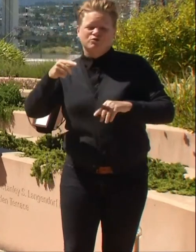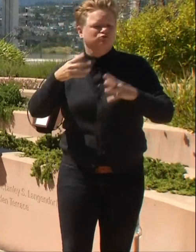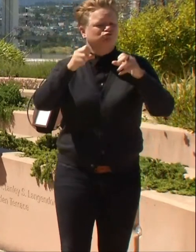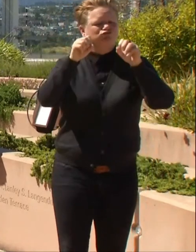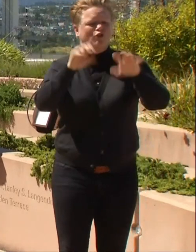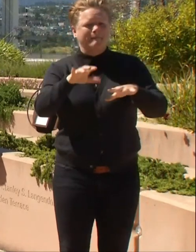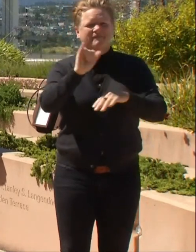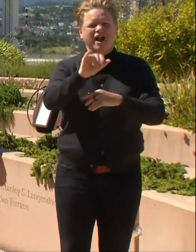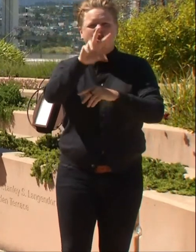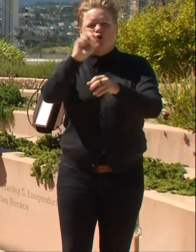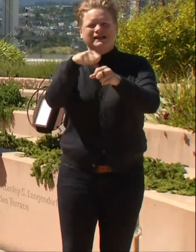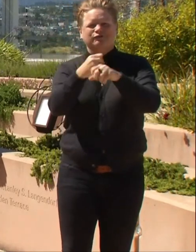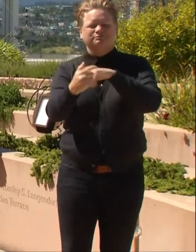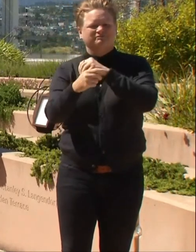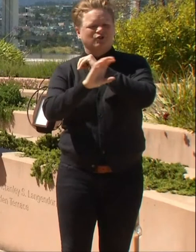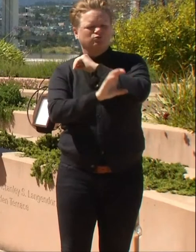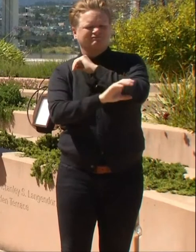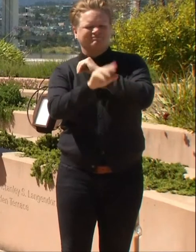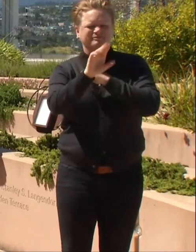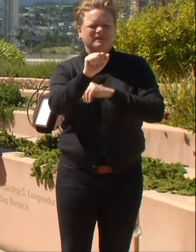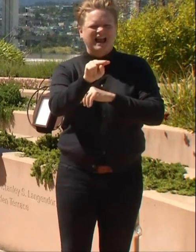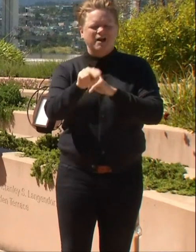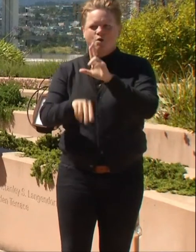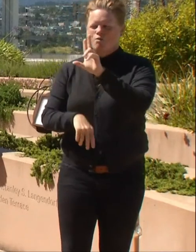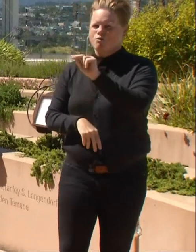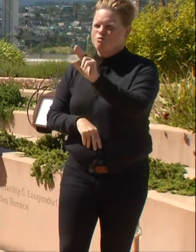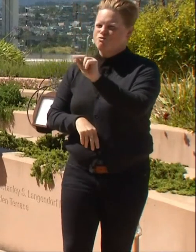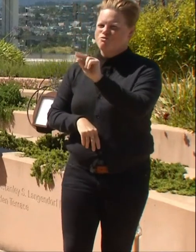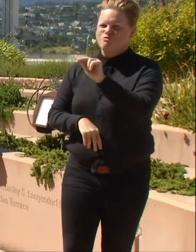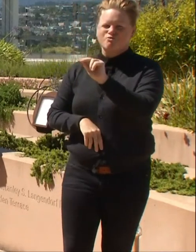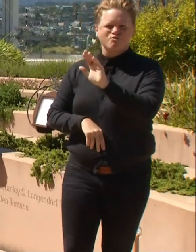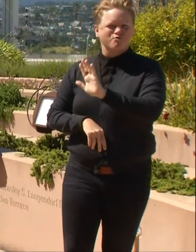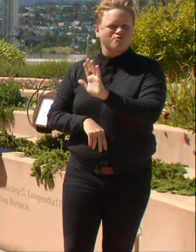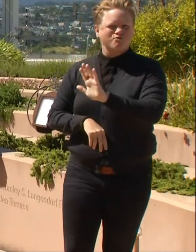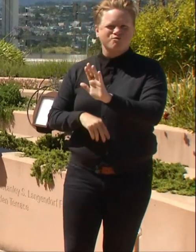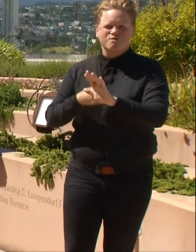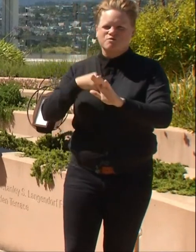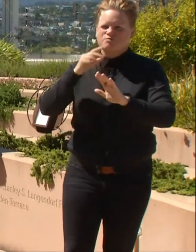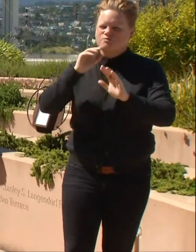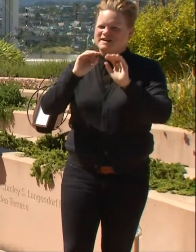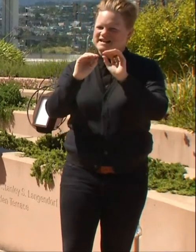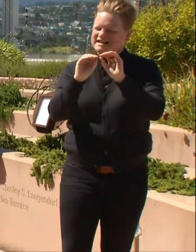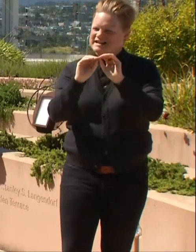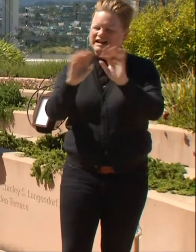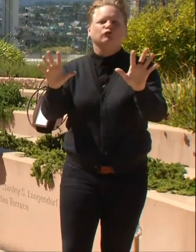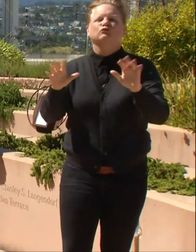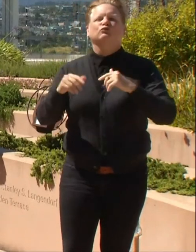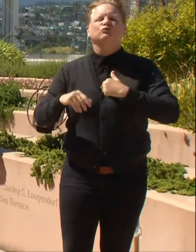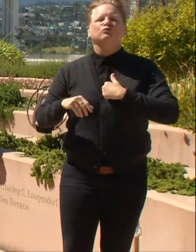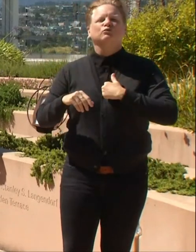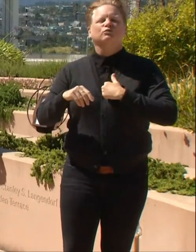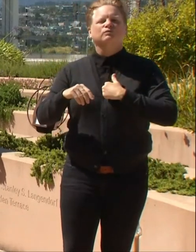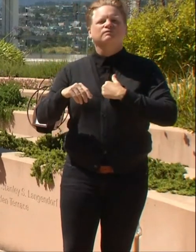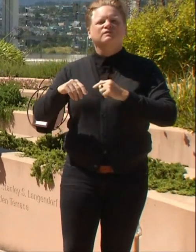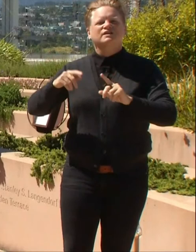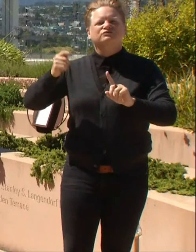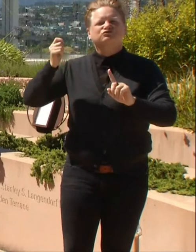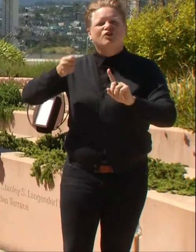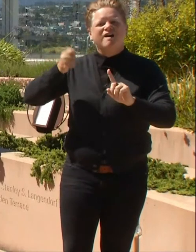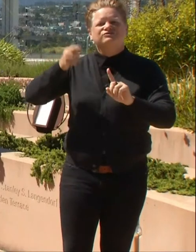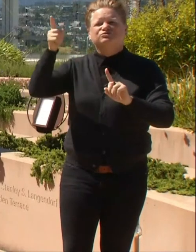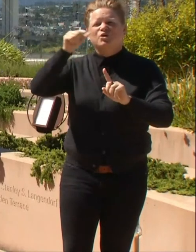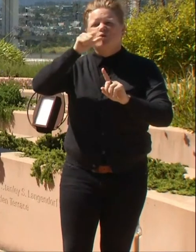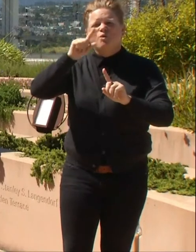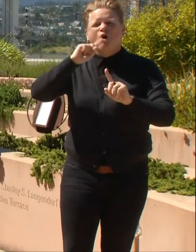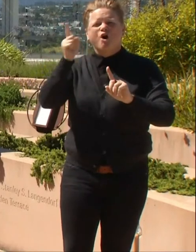weapons ban. Let me be clear. The judge who issued this decision is wrong. It's